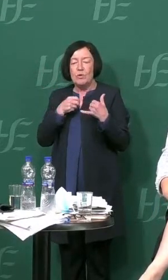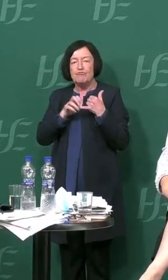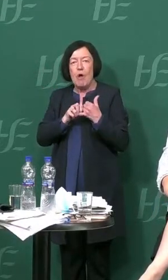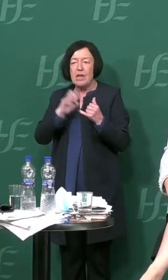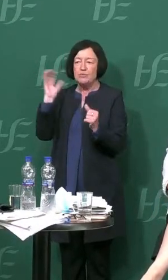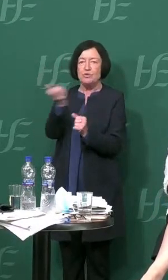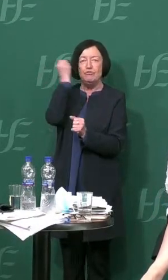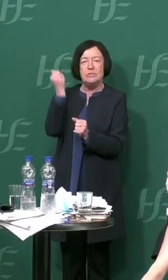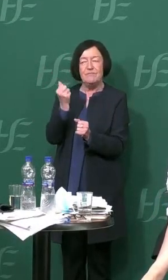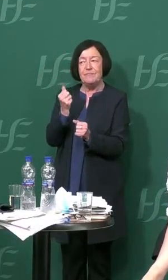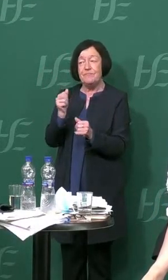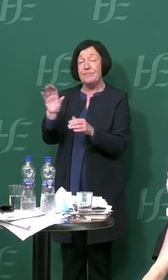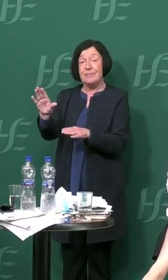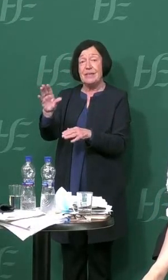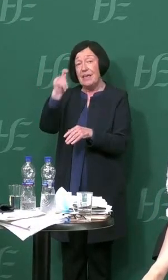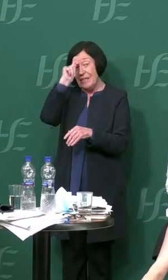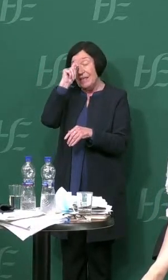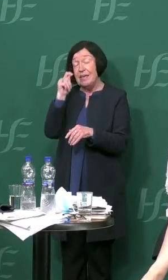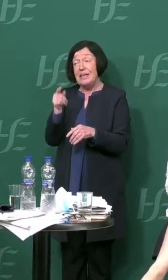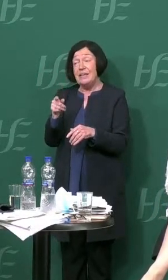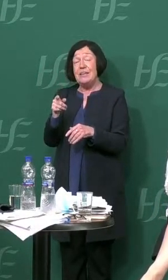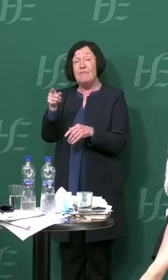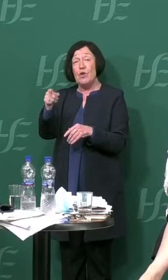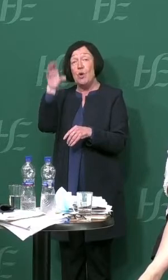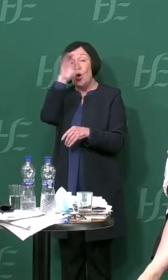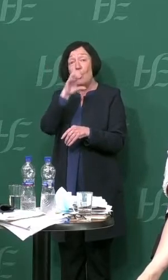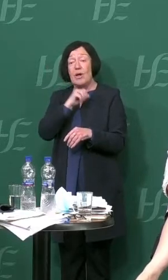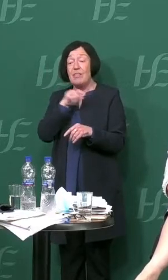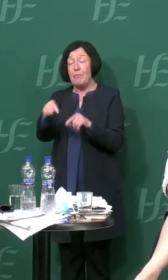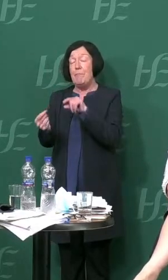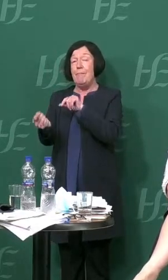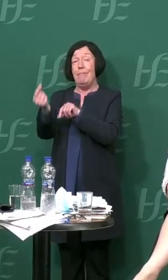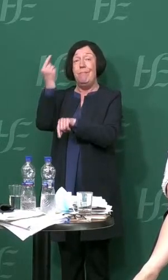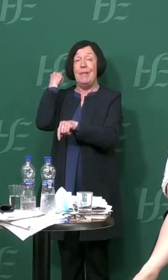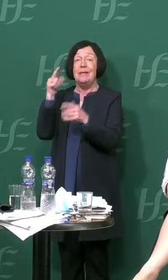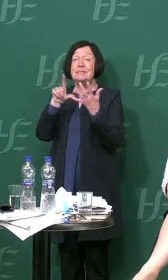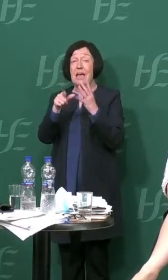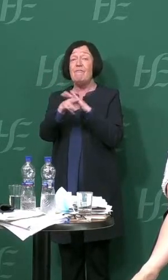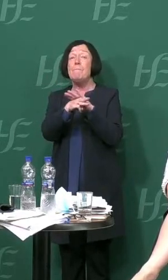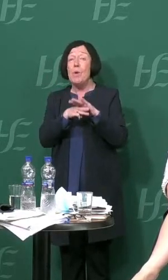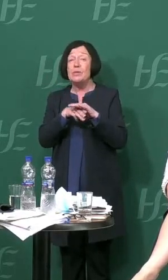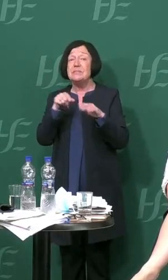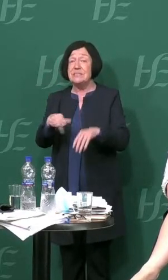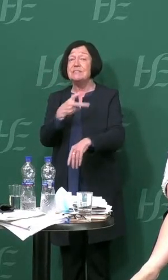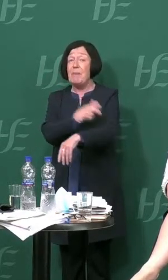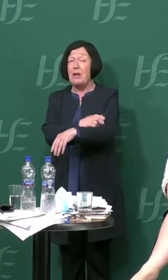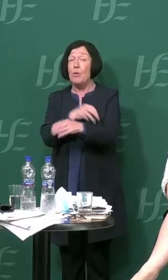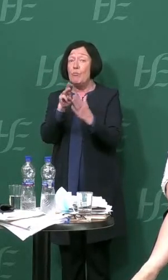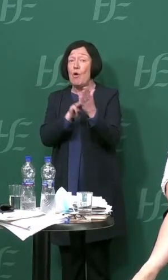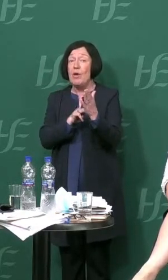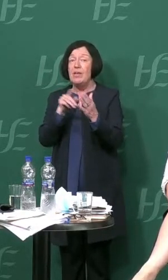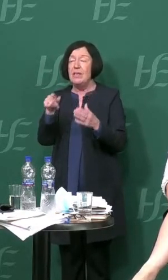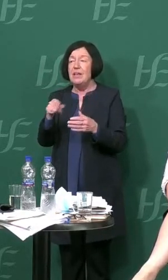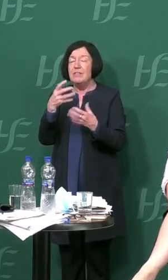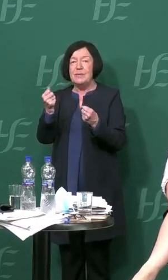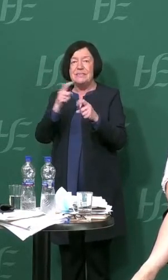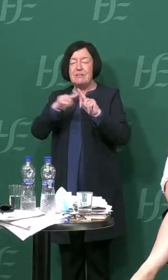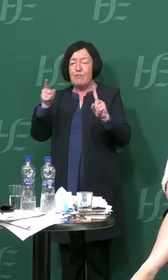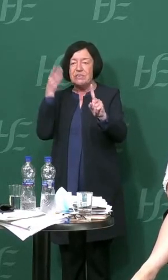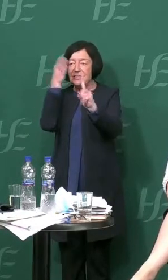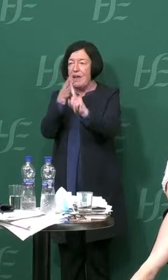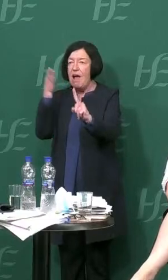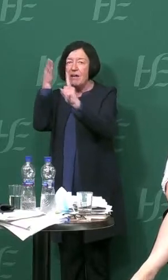to achieve here. Yeah. Well, look, I think the reality, Paul, if you look over the past 7 months now of this vaccination programme, there's been various